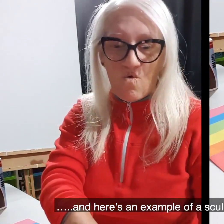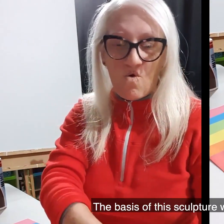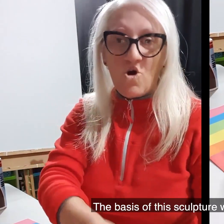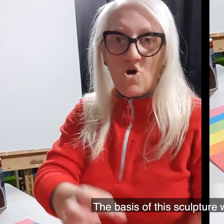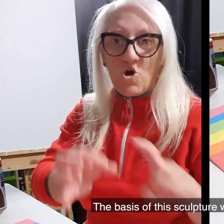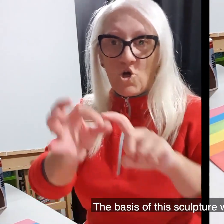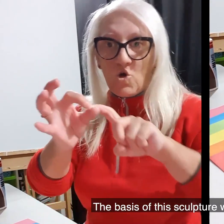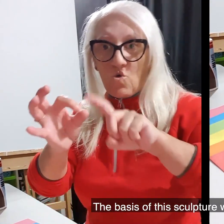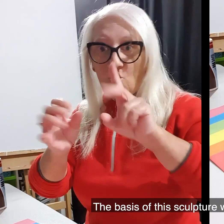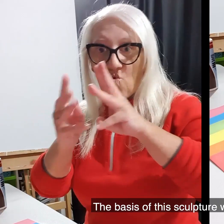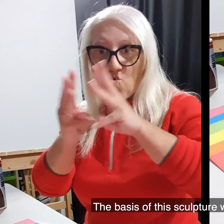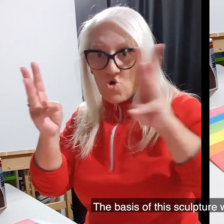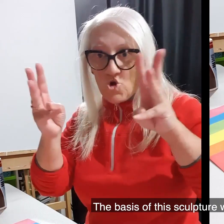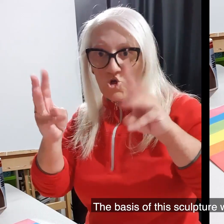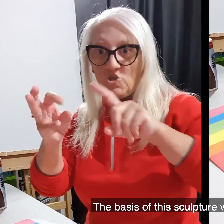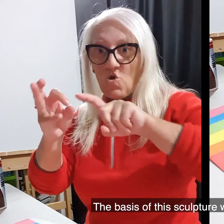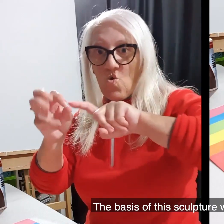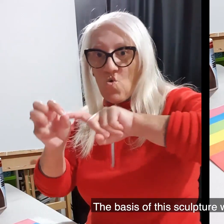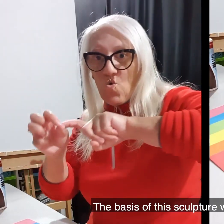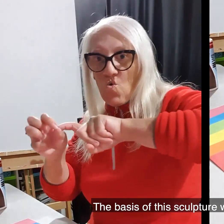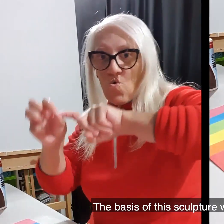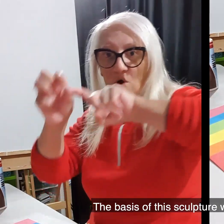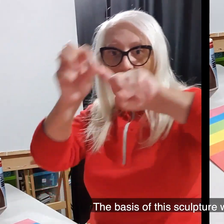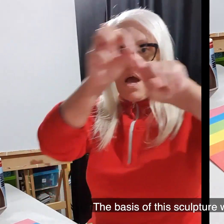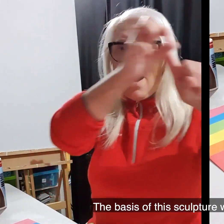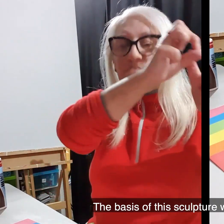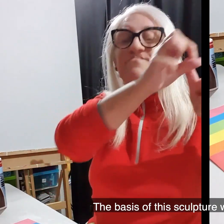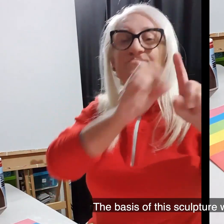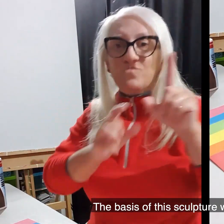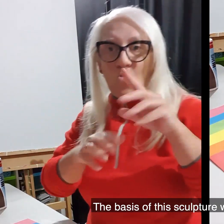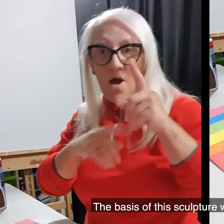The basis of this sculpture was the word queer.